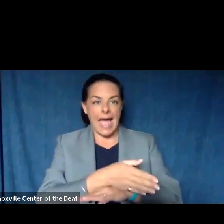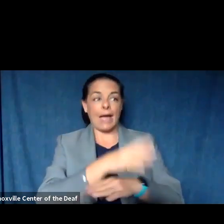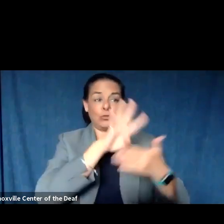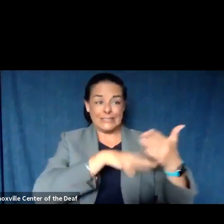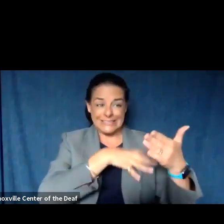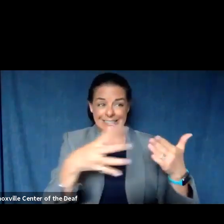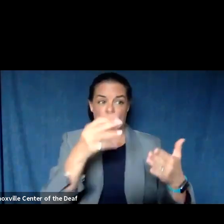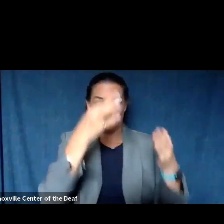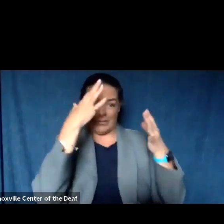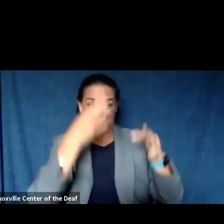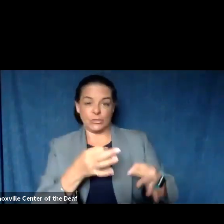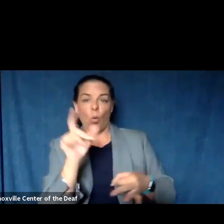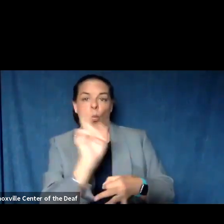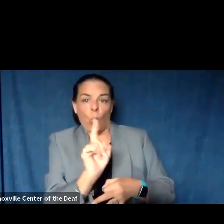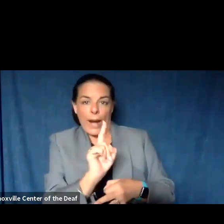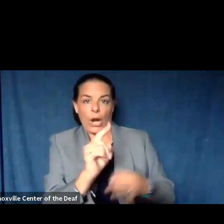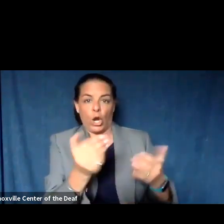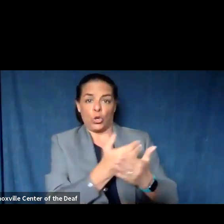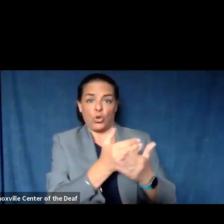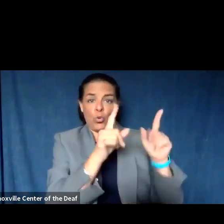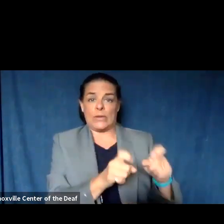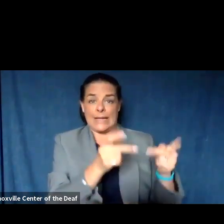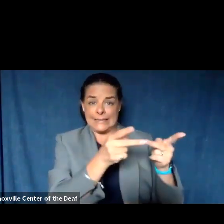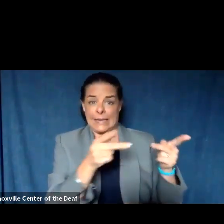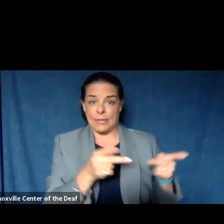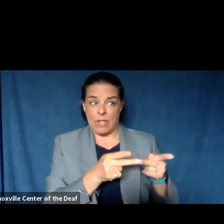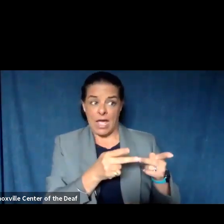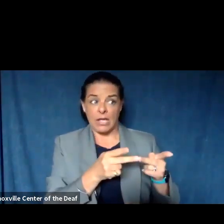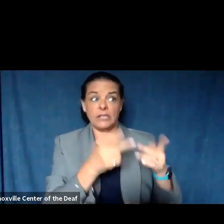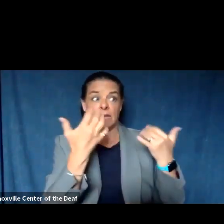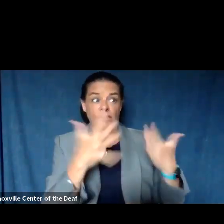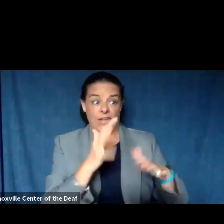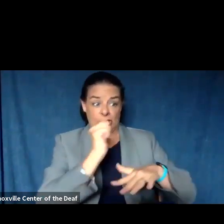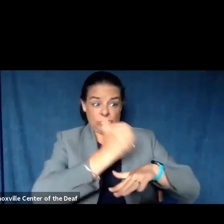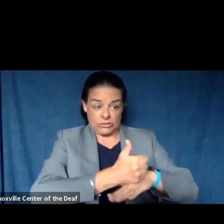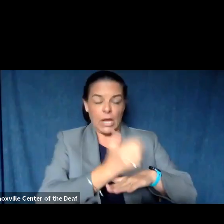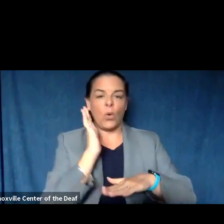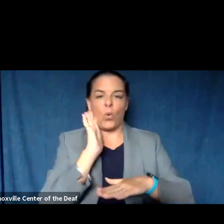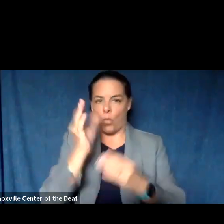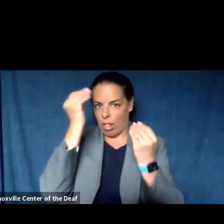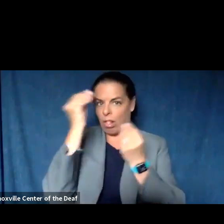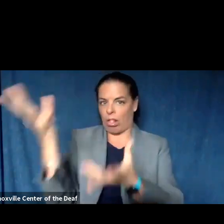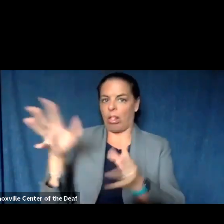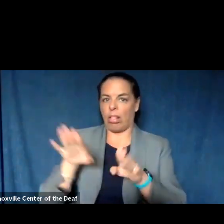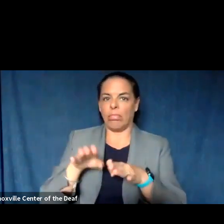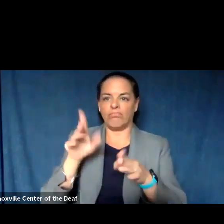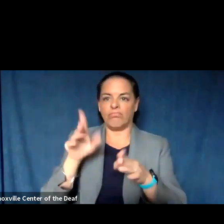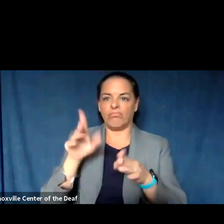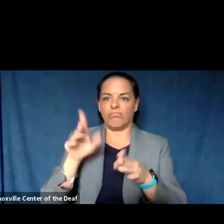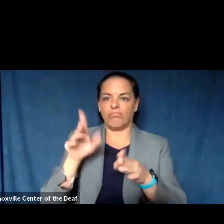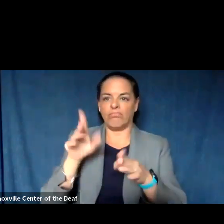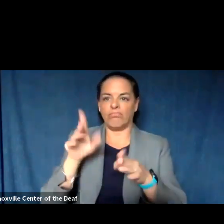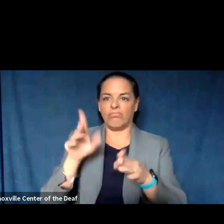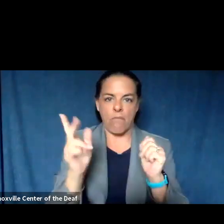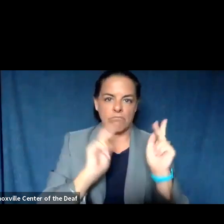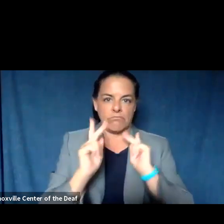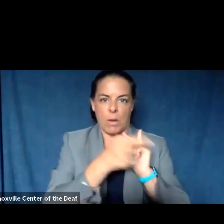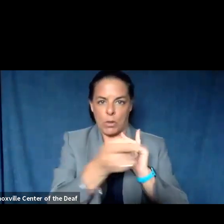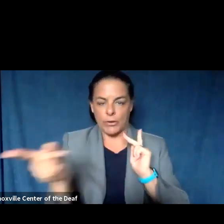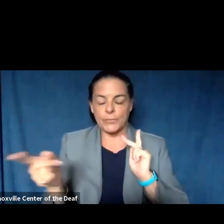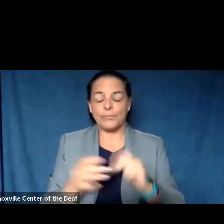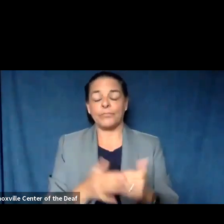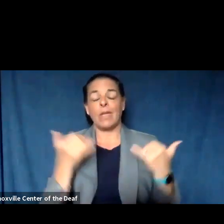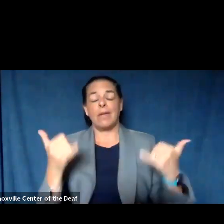location regarding the new testing space is confirmed, we will make a public notification. Now we'll move into the local